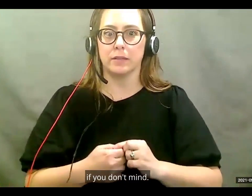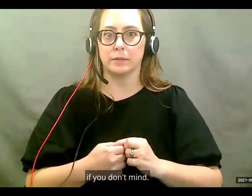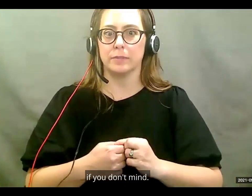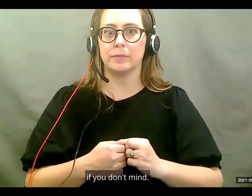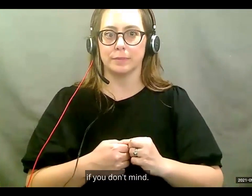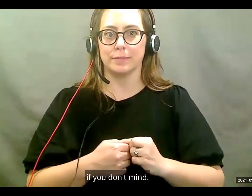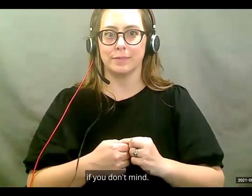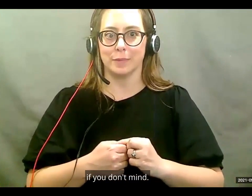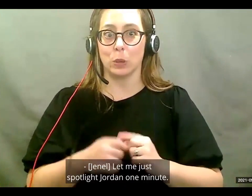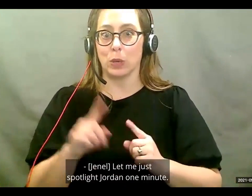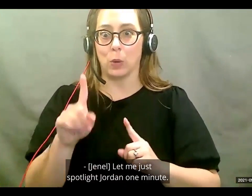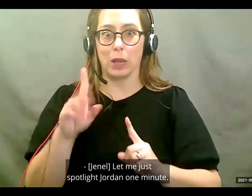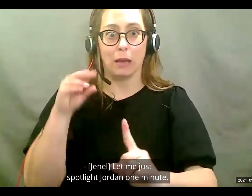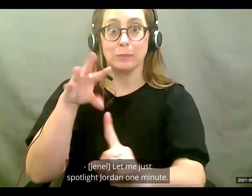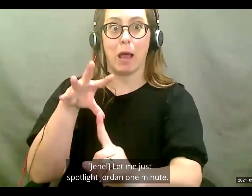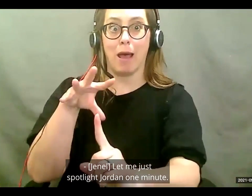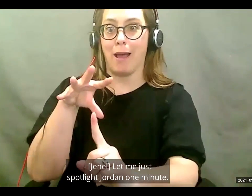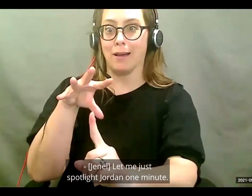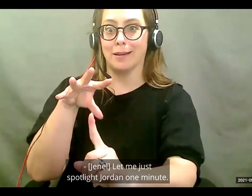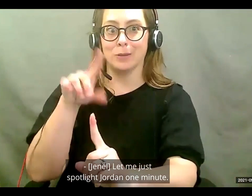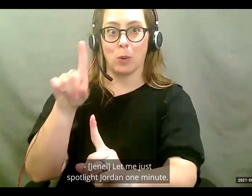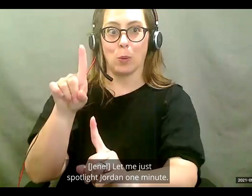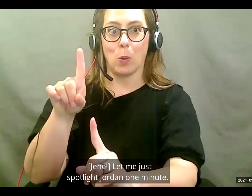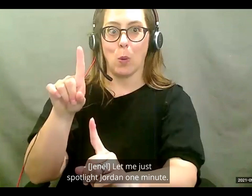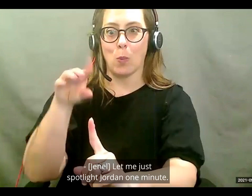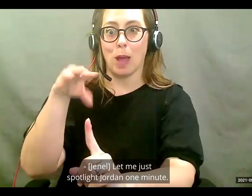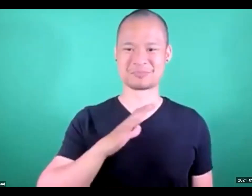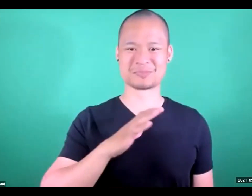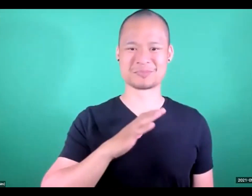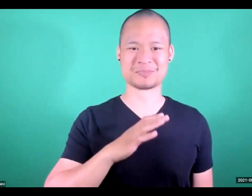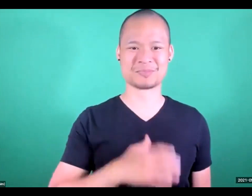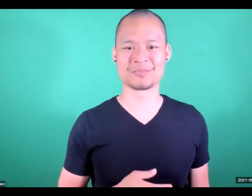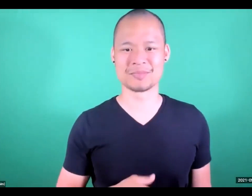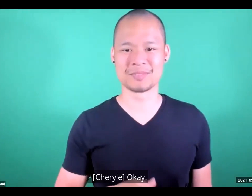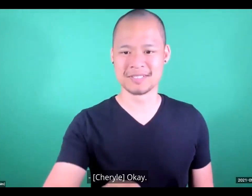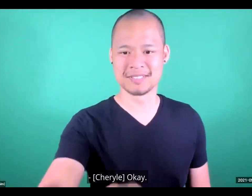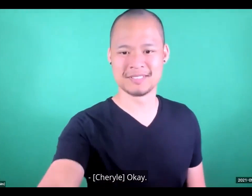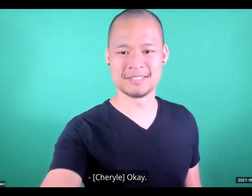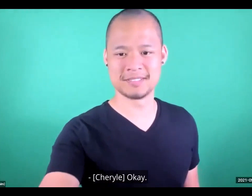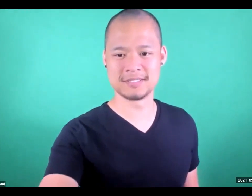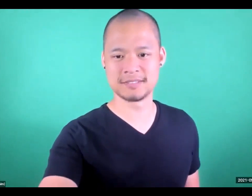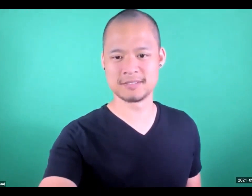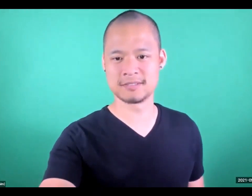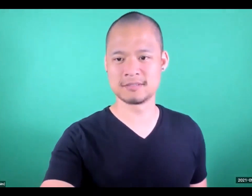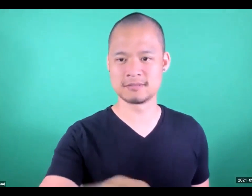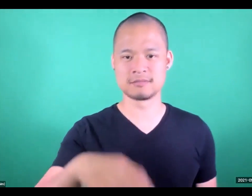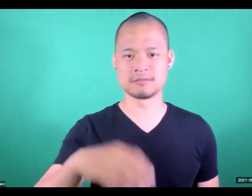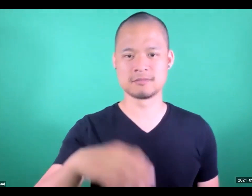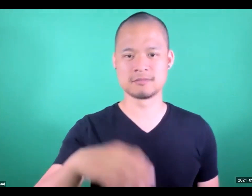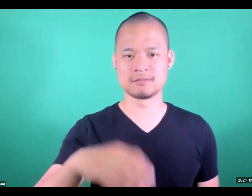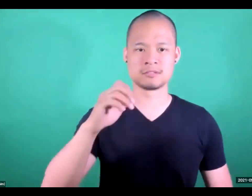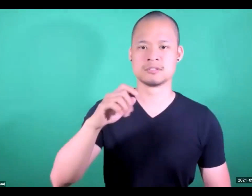If you don't mind, I let me ask. Just spotlight Jordan. 1 minute. Okay.